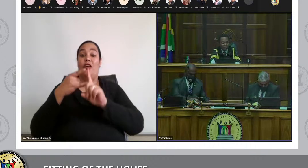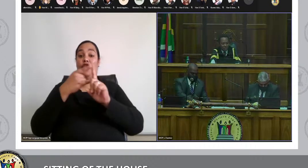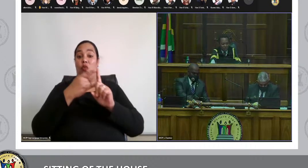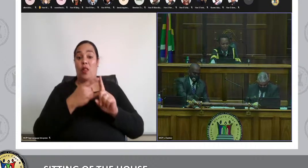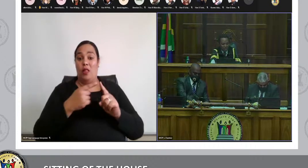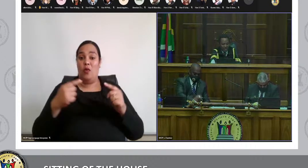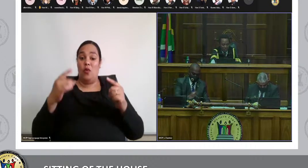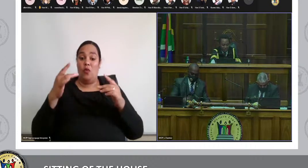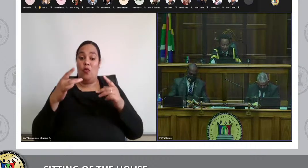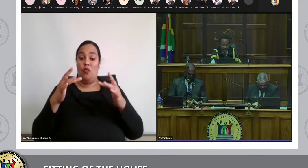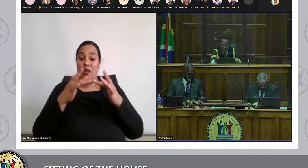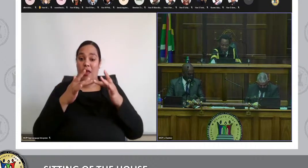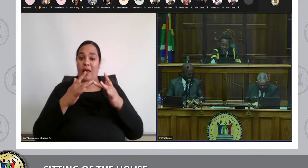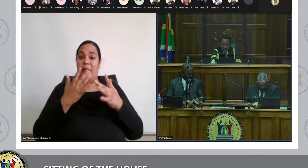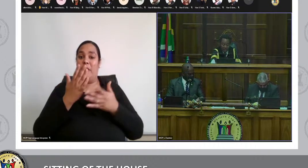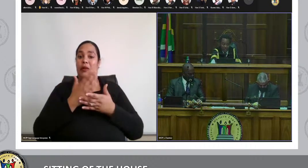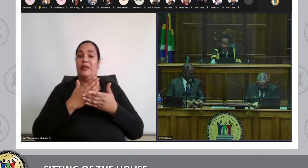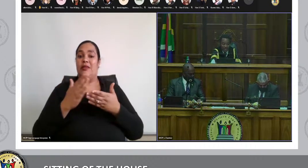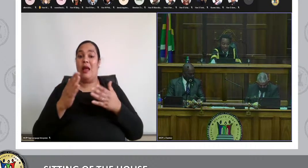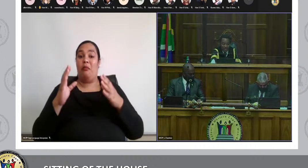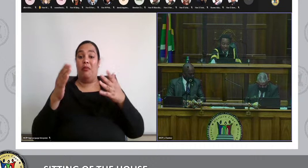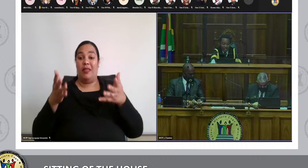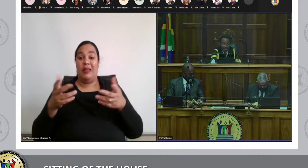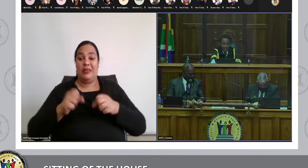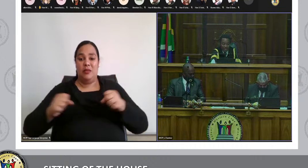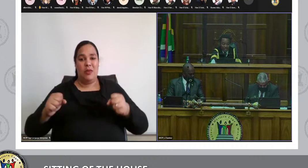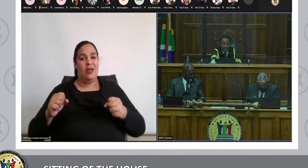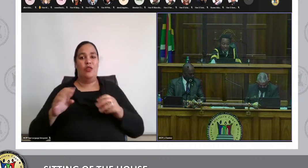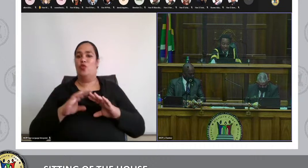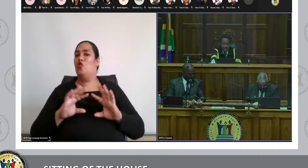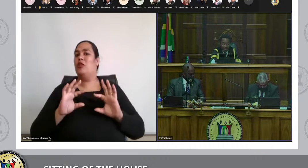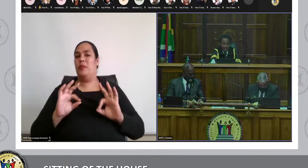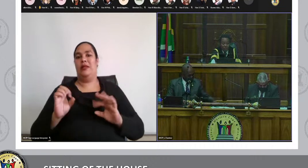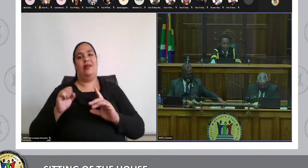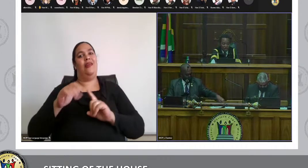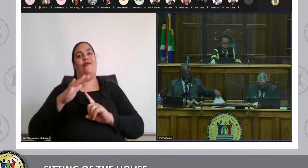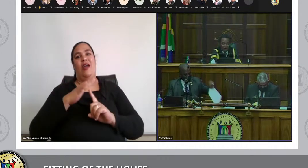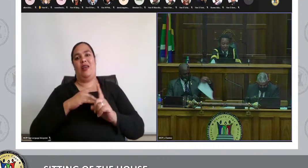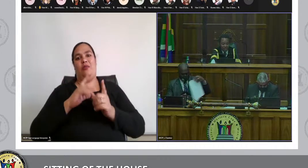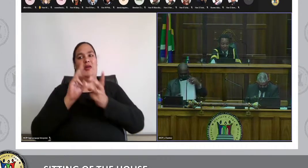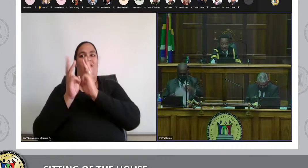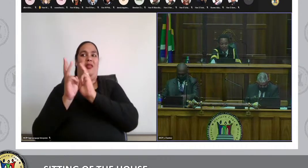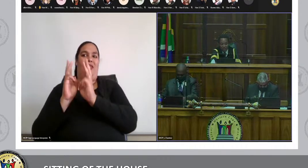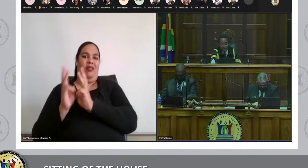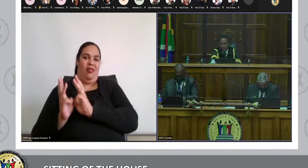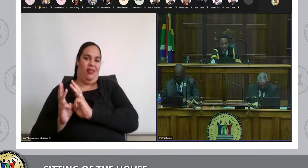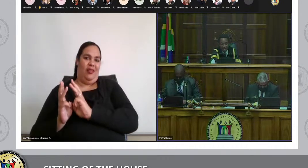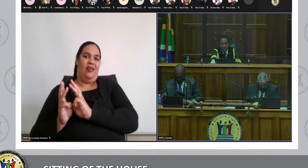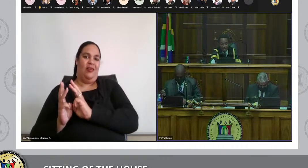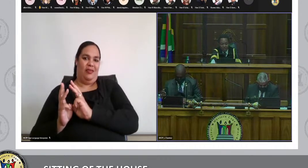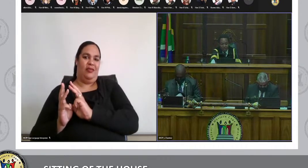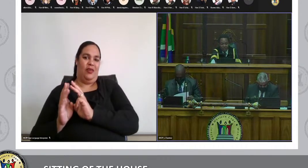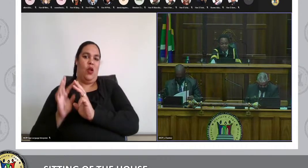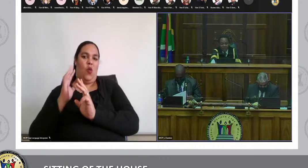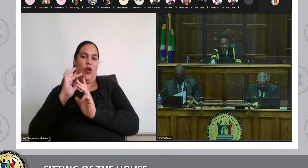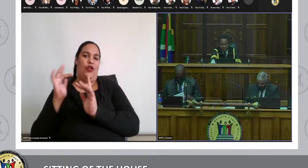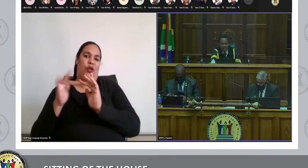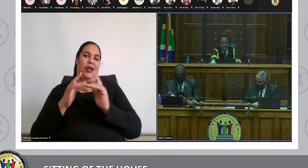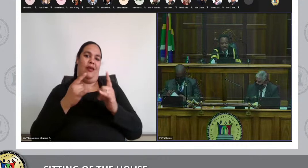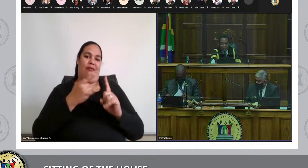some members may be in a hybrid space, there's no perfect environment when we are connecting virtually. So